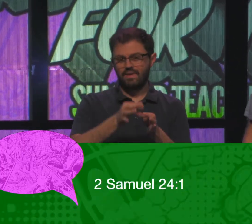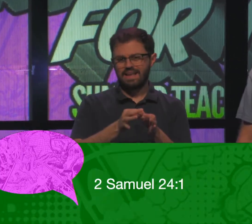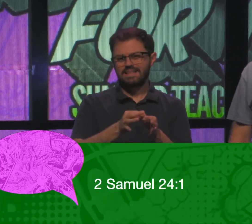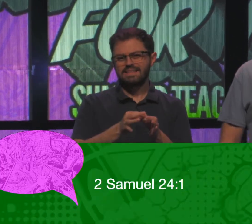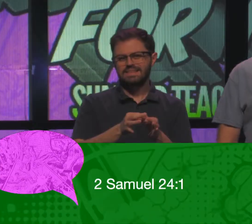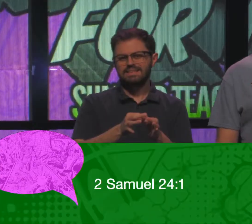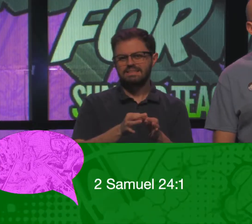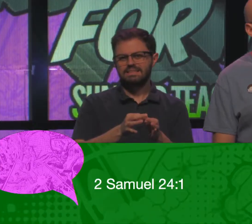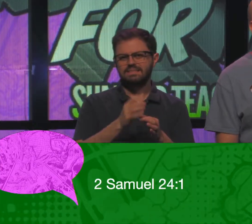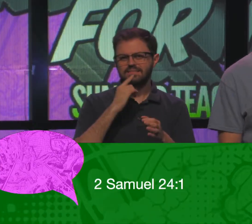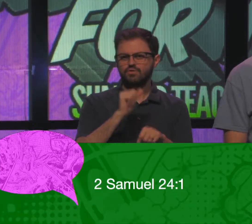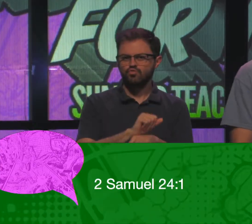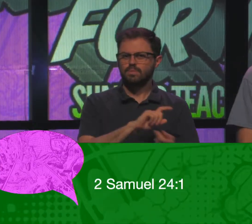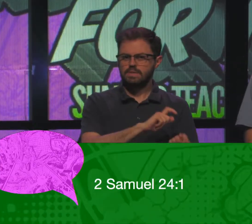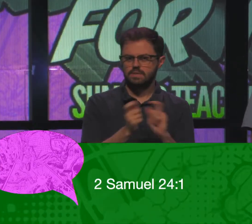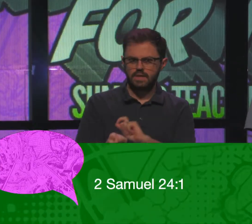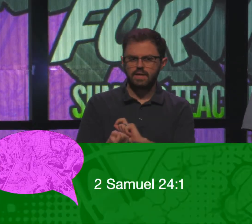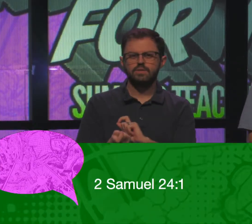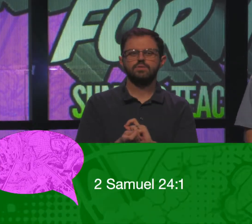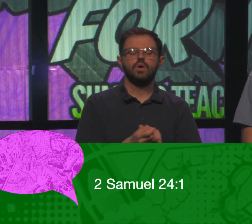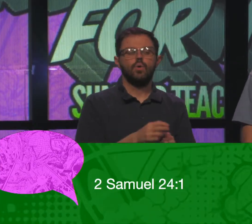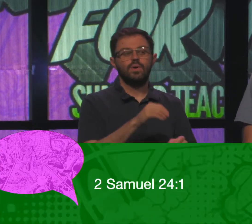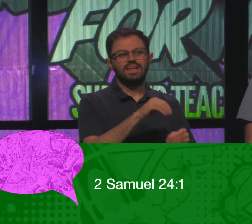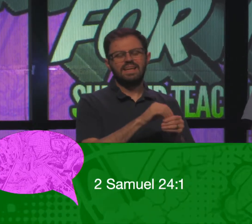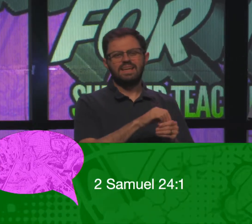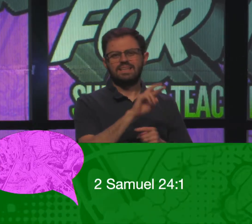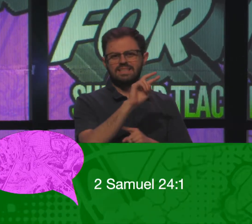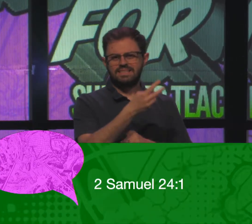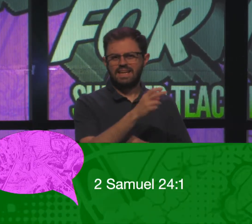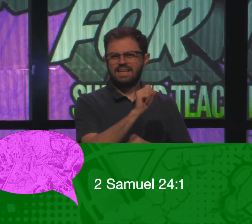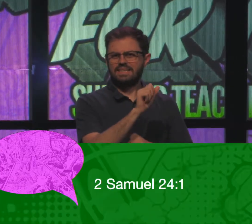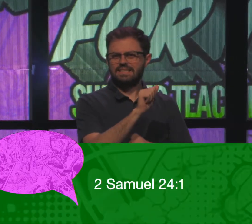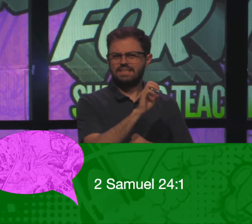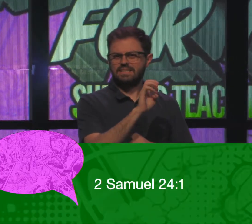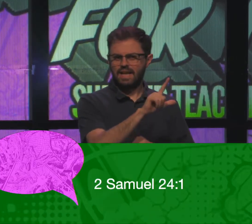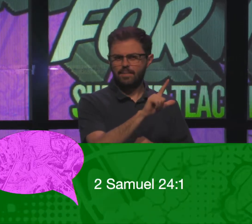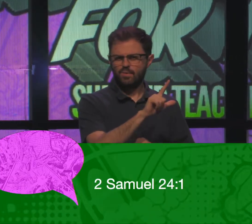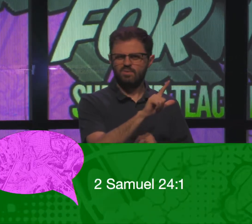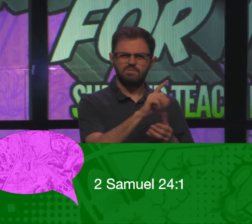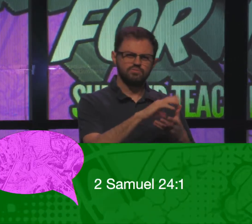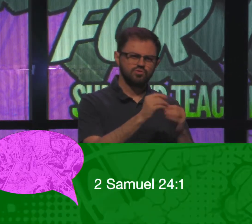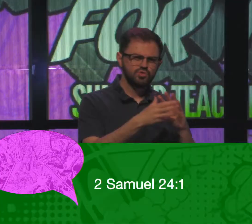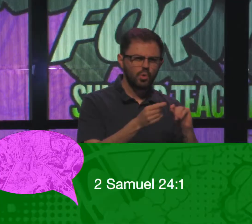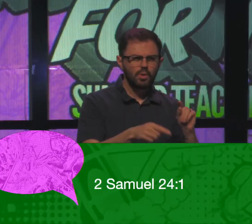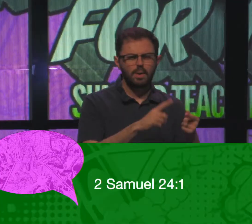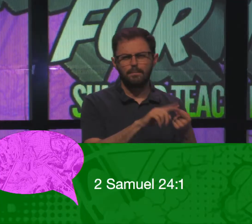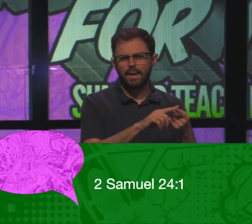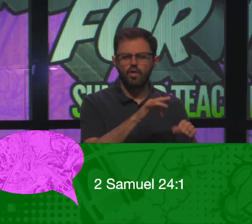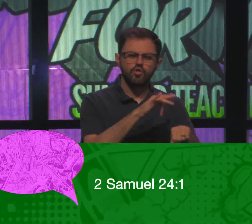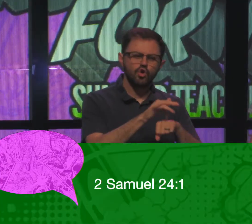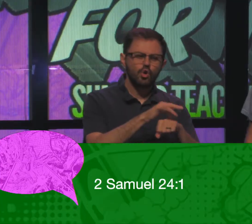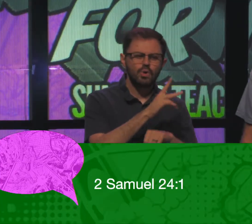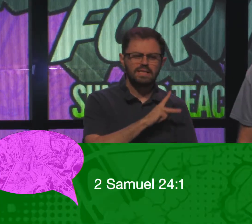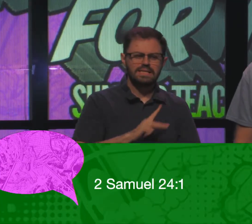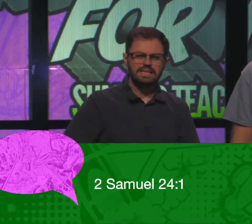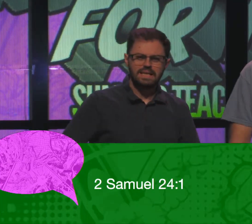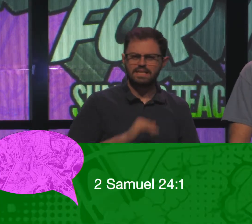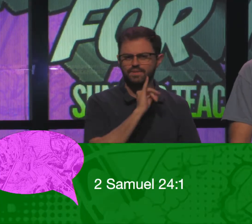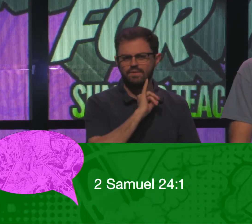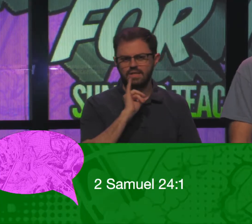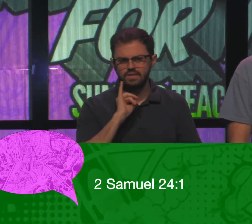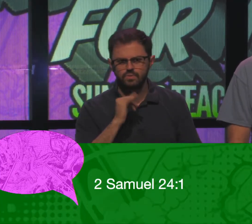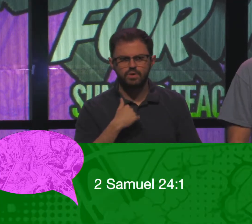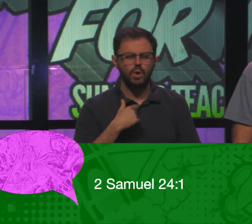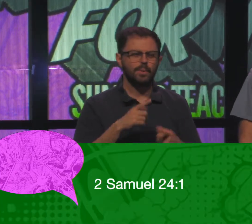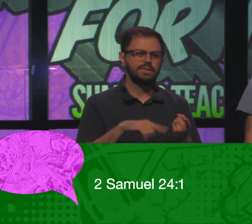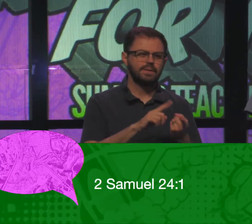24, 2 Samuel kind of tells the story of the early kings of Israel. And 2 Samuel tells about King David and